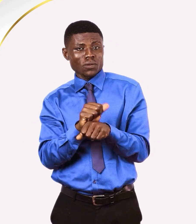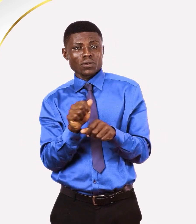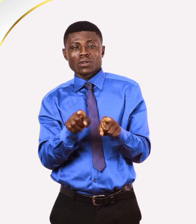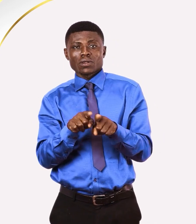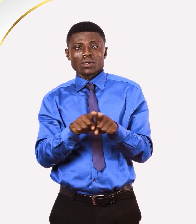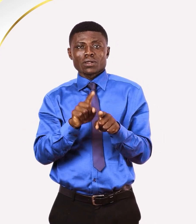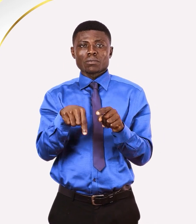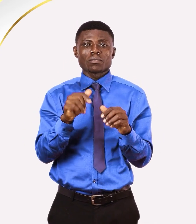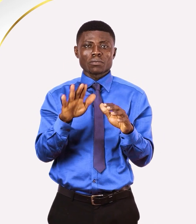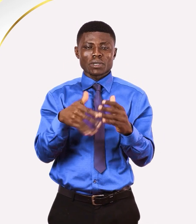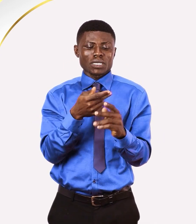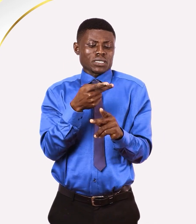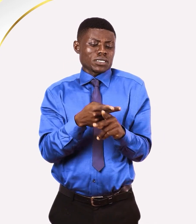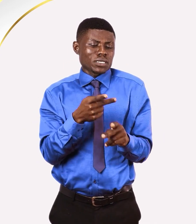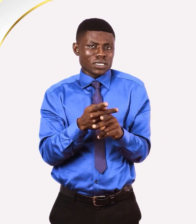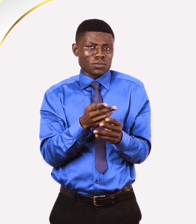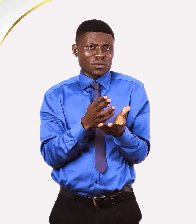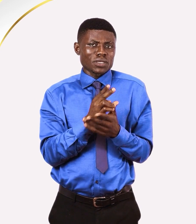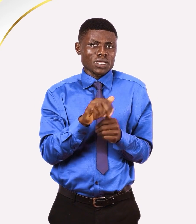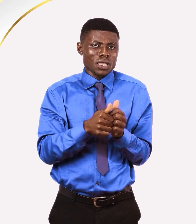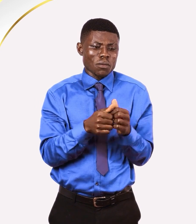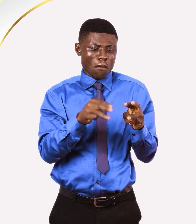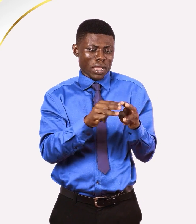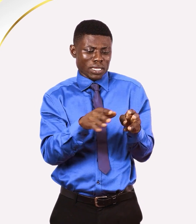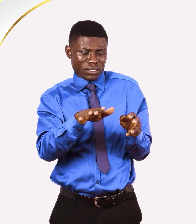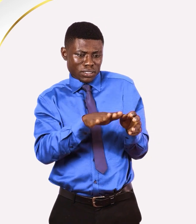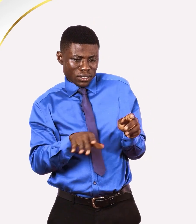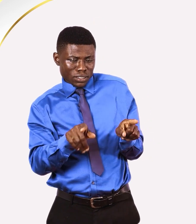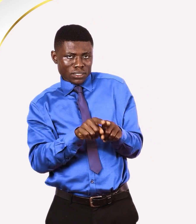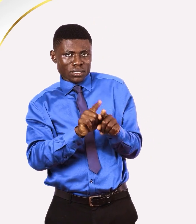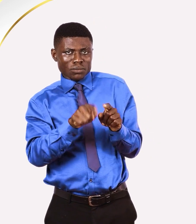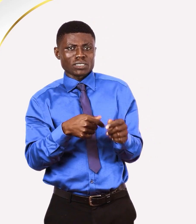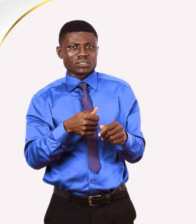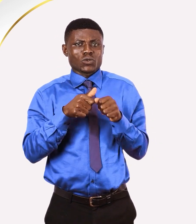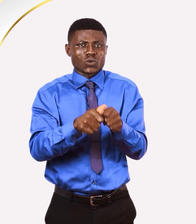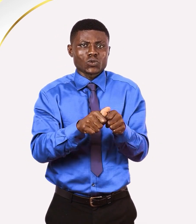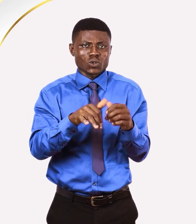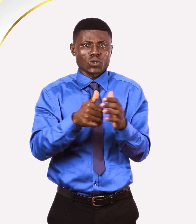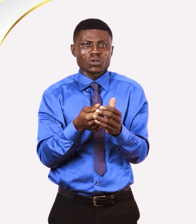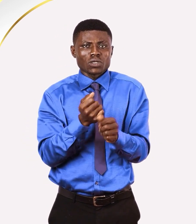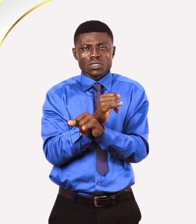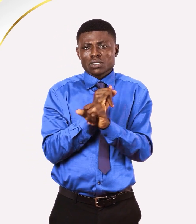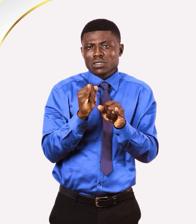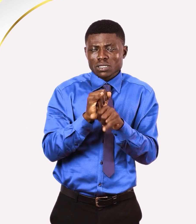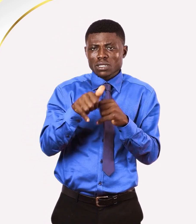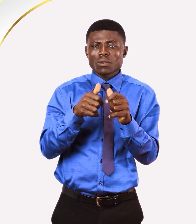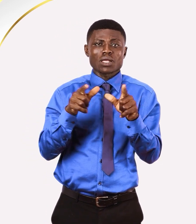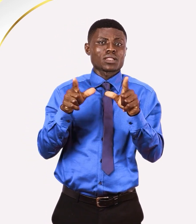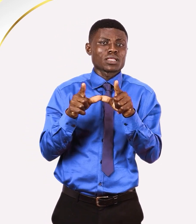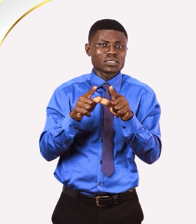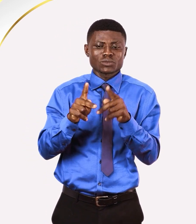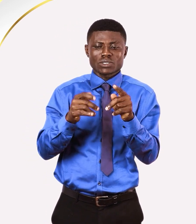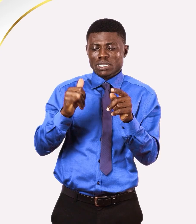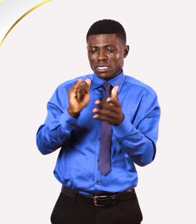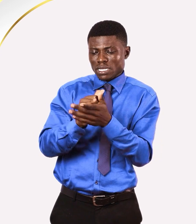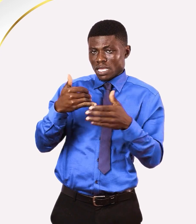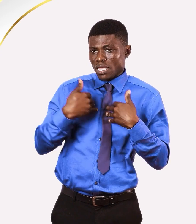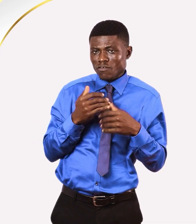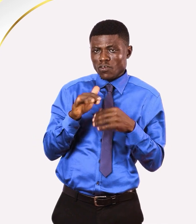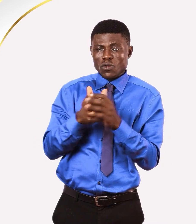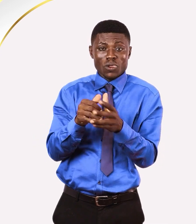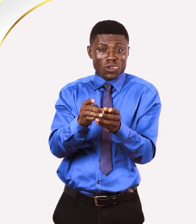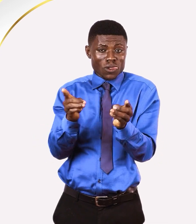surveillance is to preserve the integrity of the market and maintain the solvency of license holders.